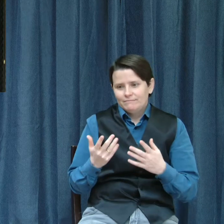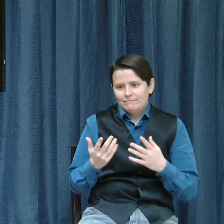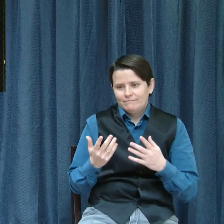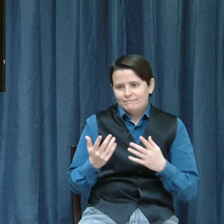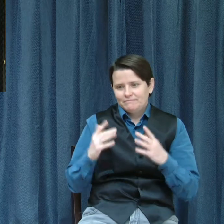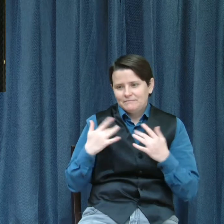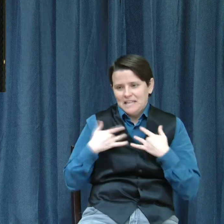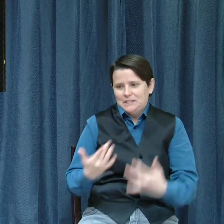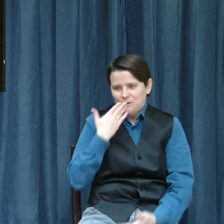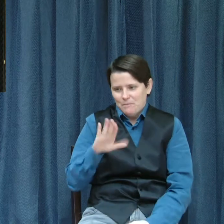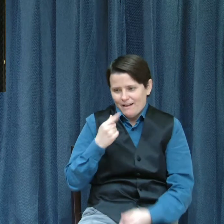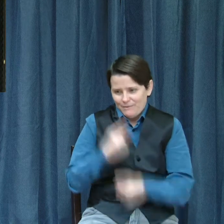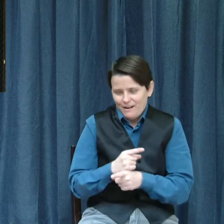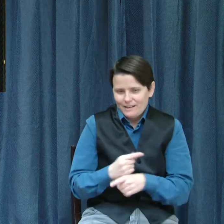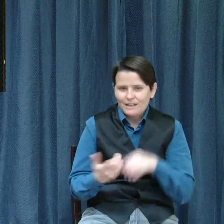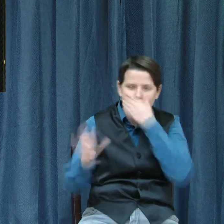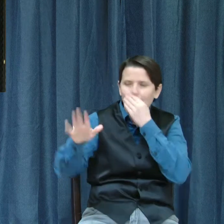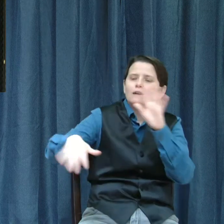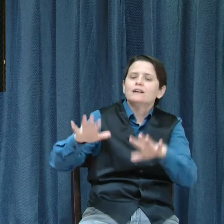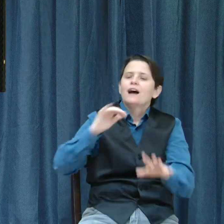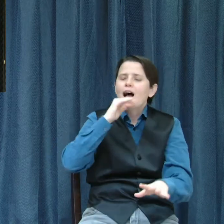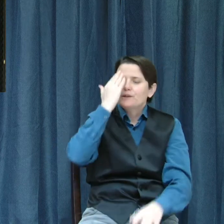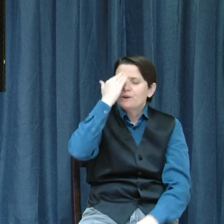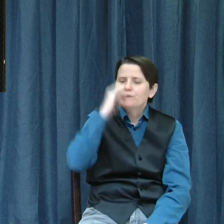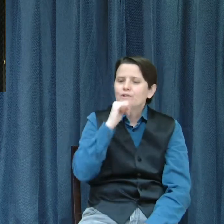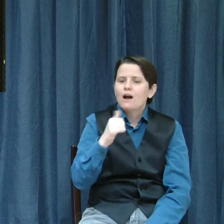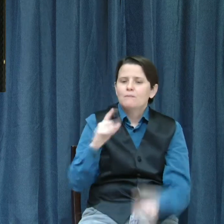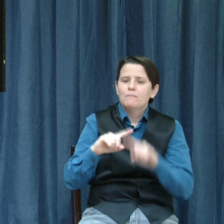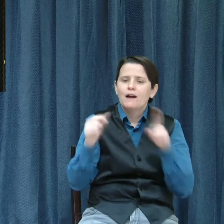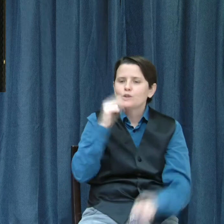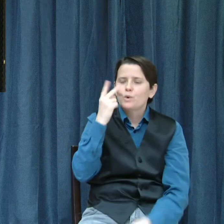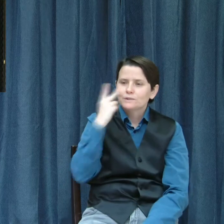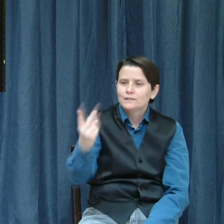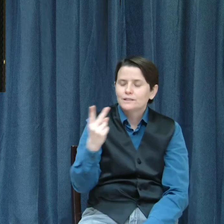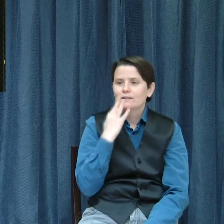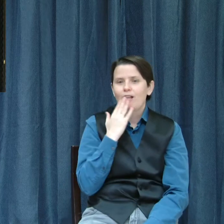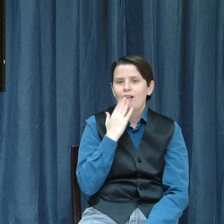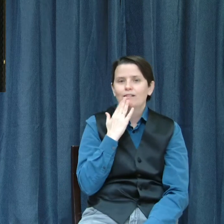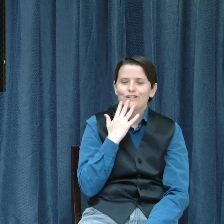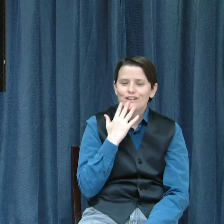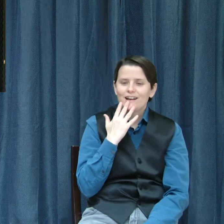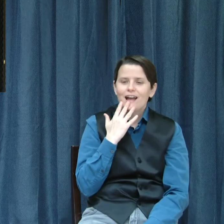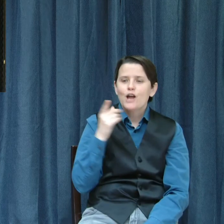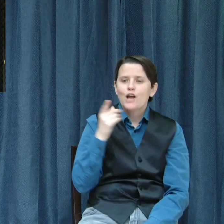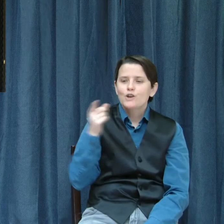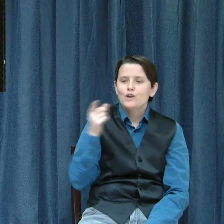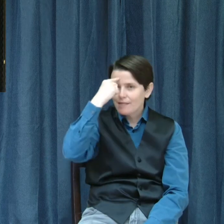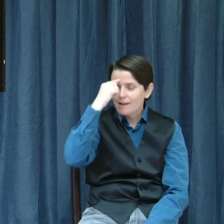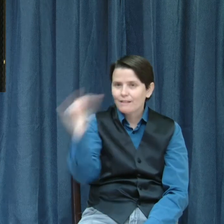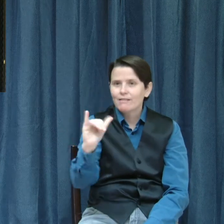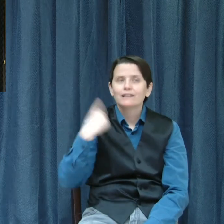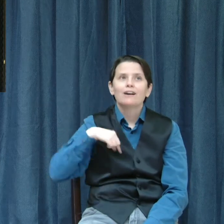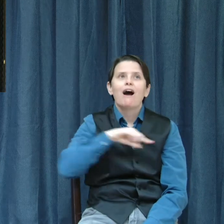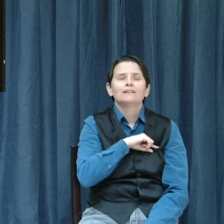said, well, I know that. I know you're not, but I don't really see color. And you think like us. And I was like, oh my